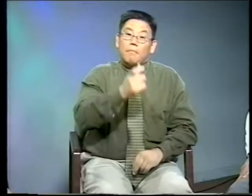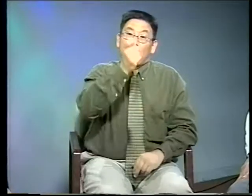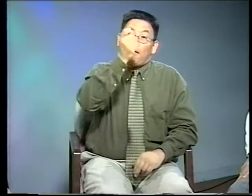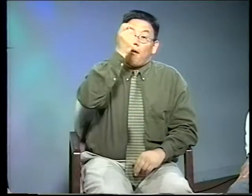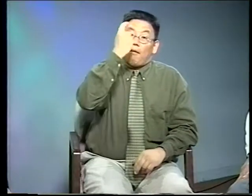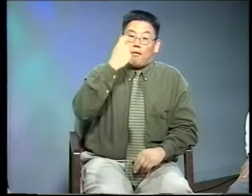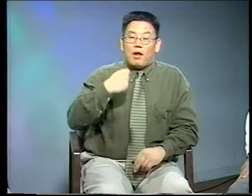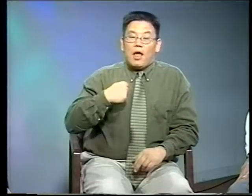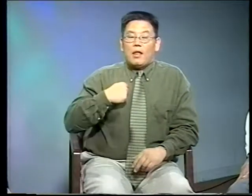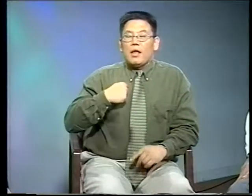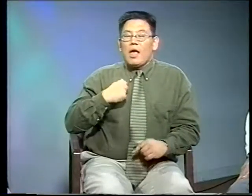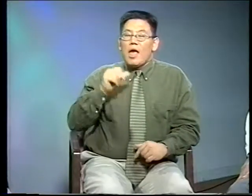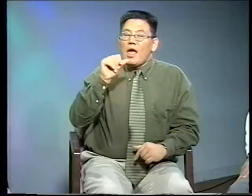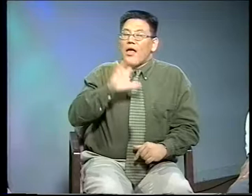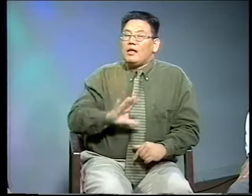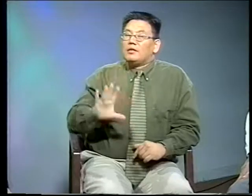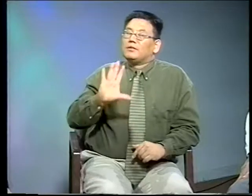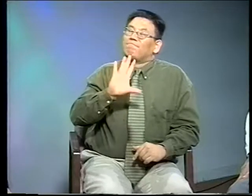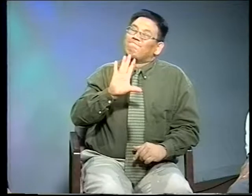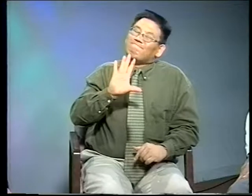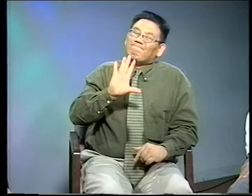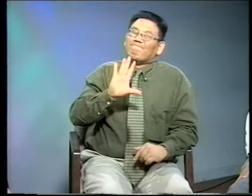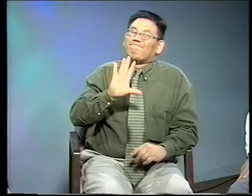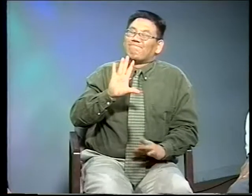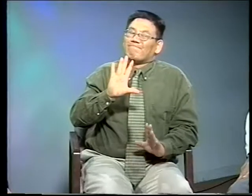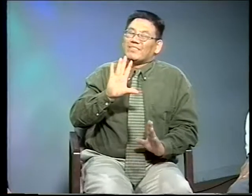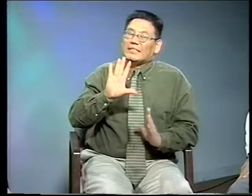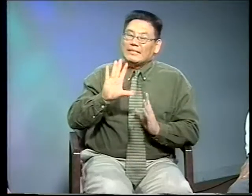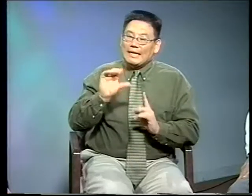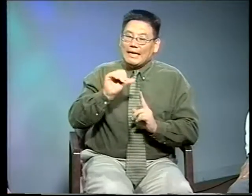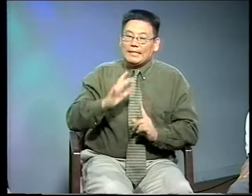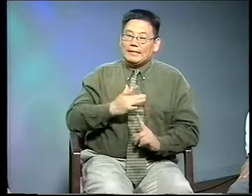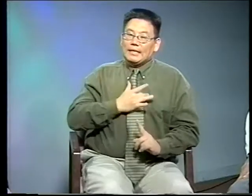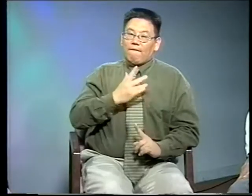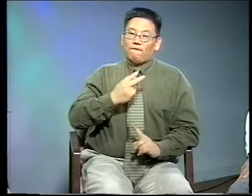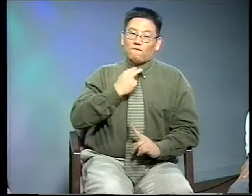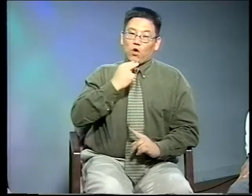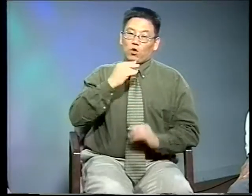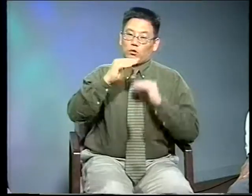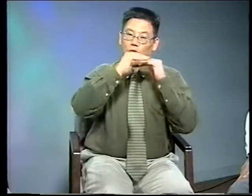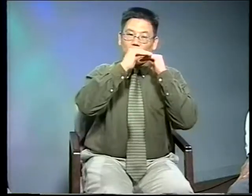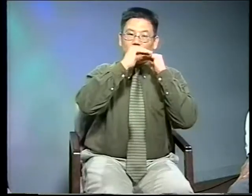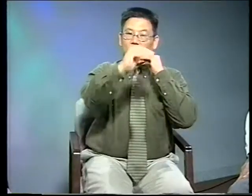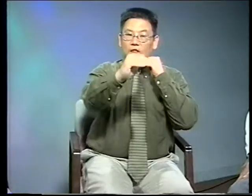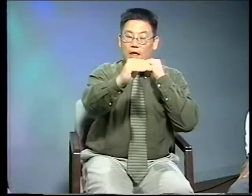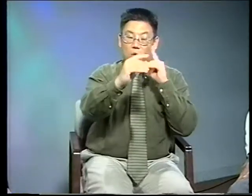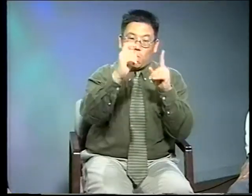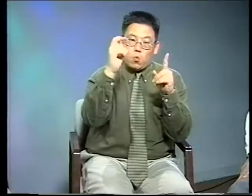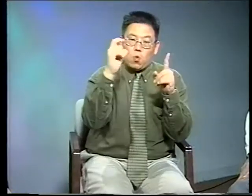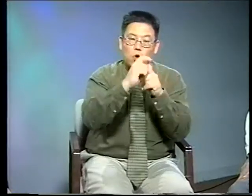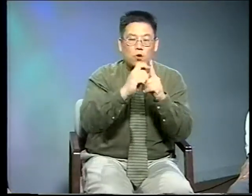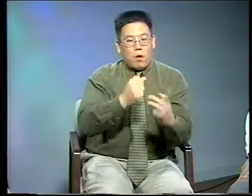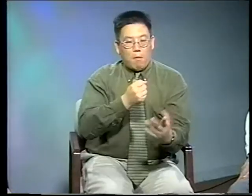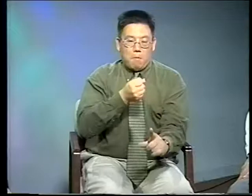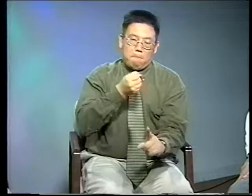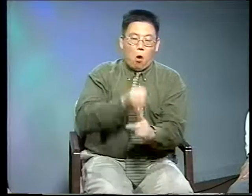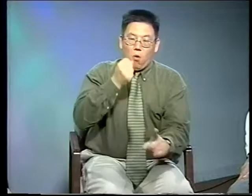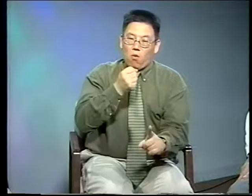and you understand that in Asian culture, when we want to make a point, we speak in a quiet monotone. We